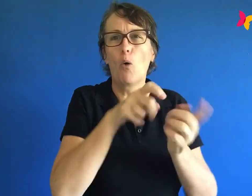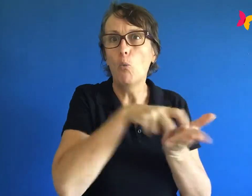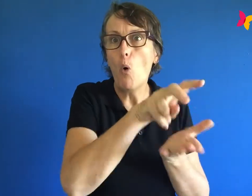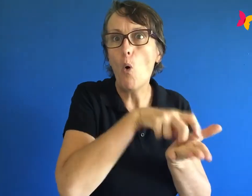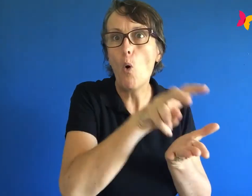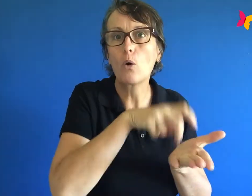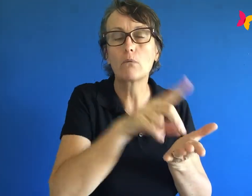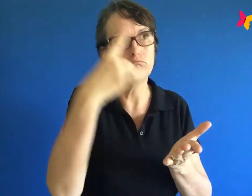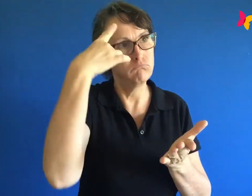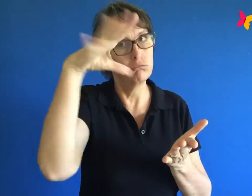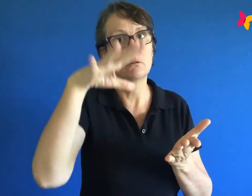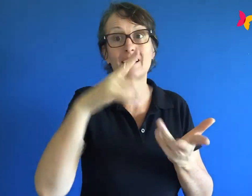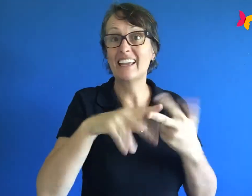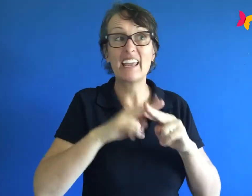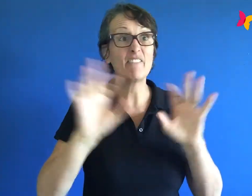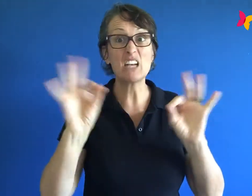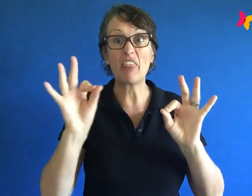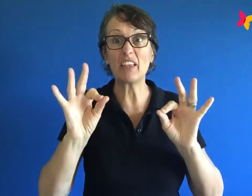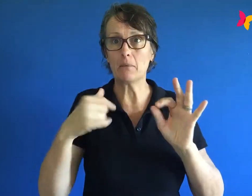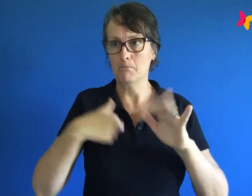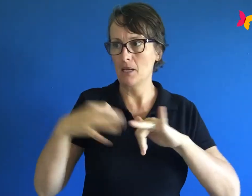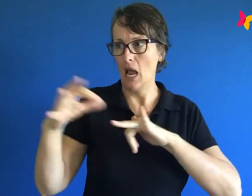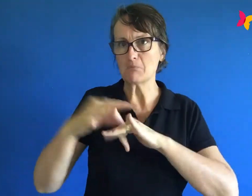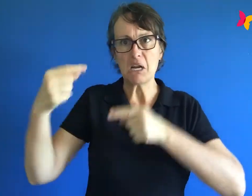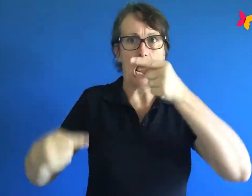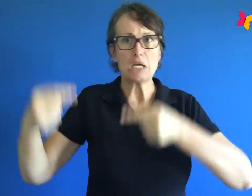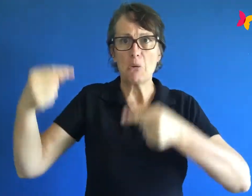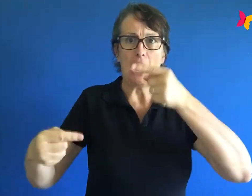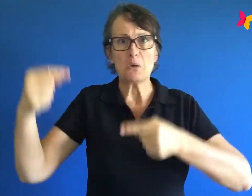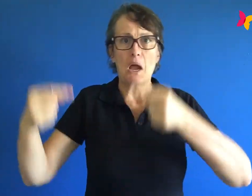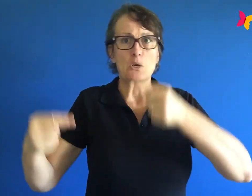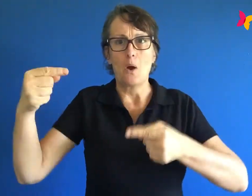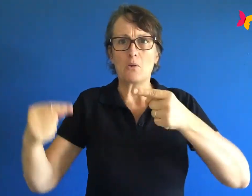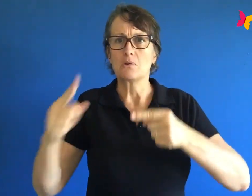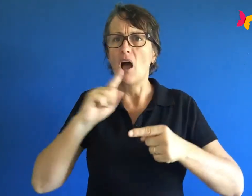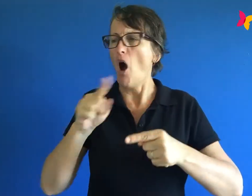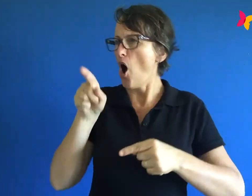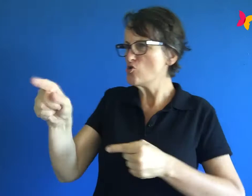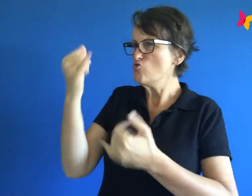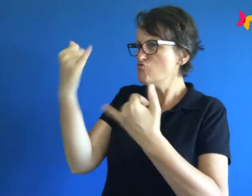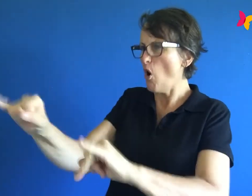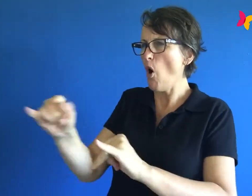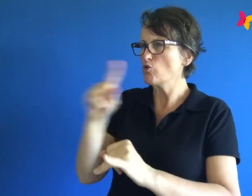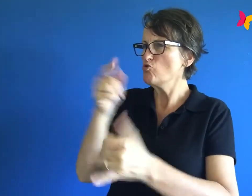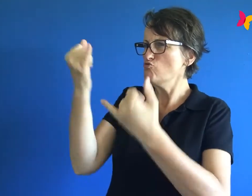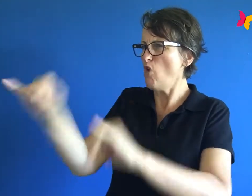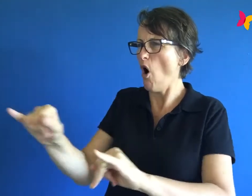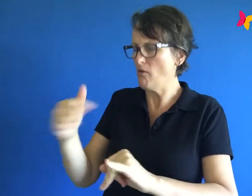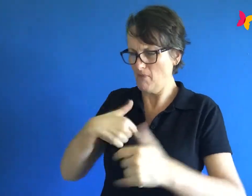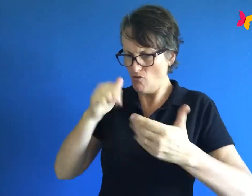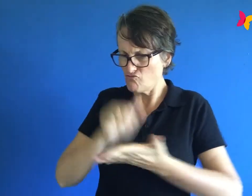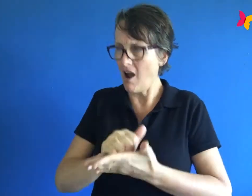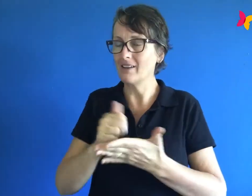we would bicker over who had done what wrongest. That's it. No, I get